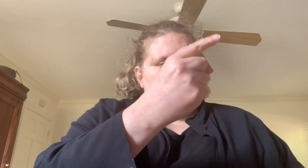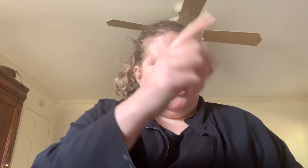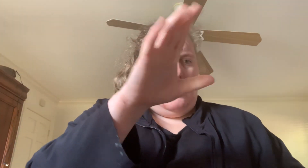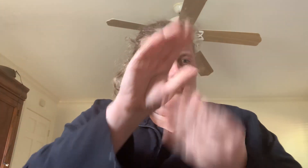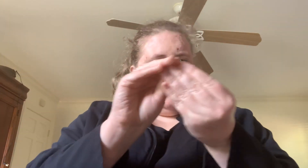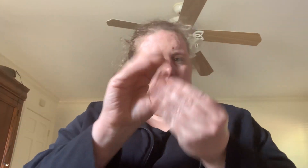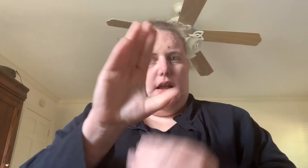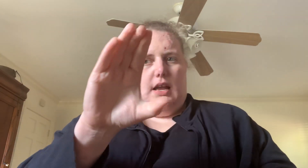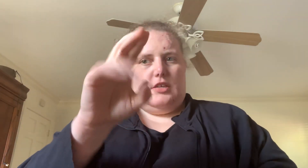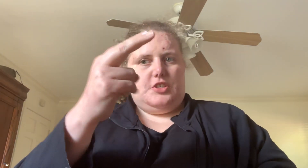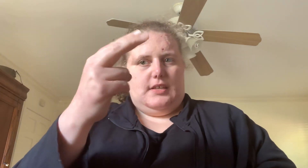gives us